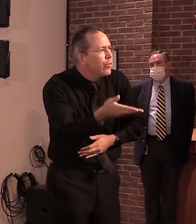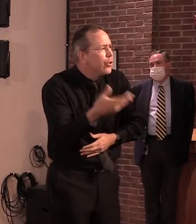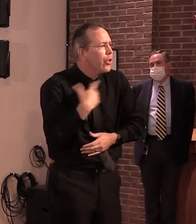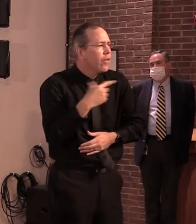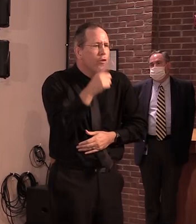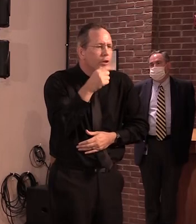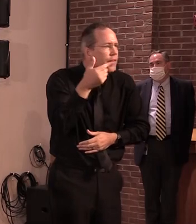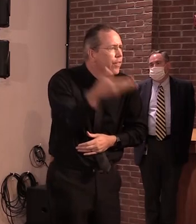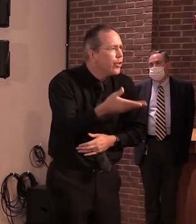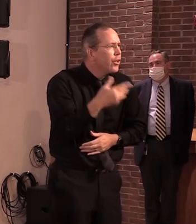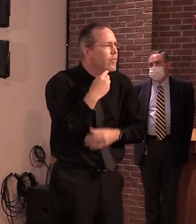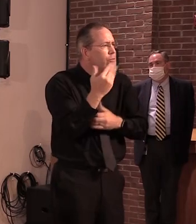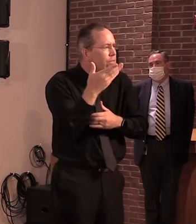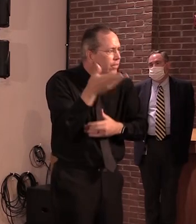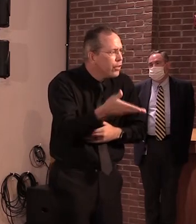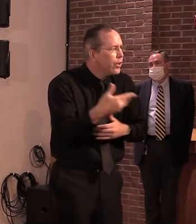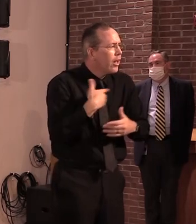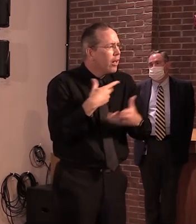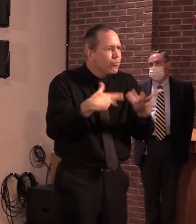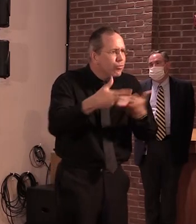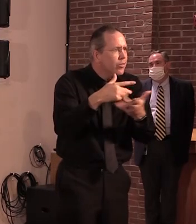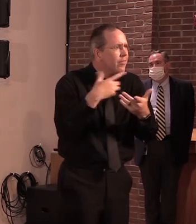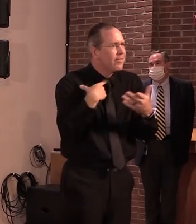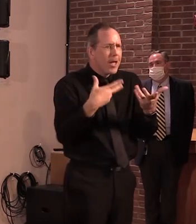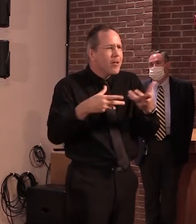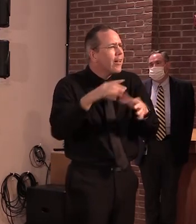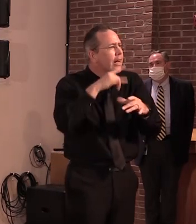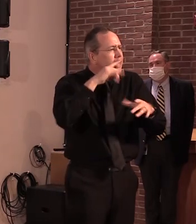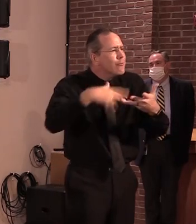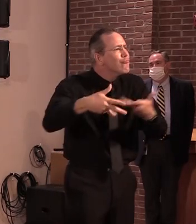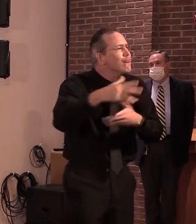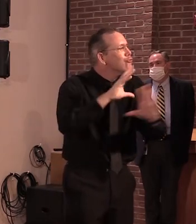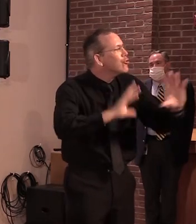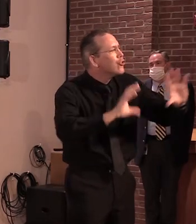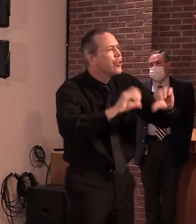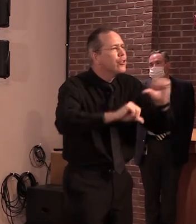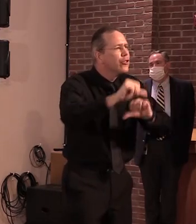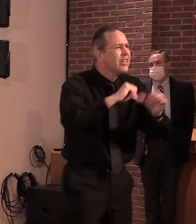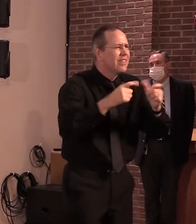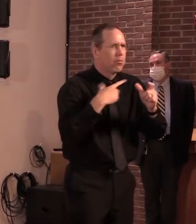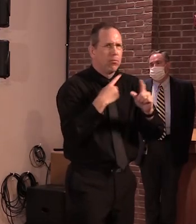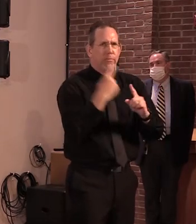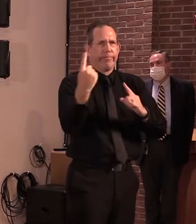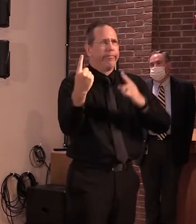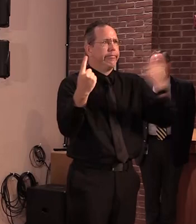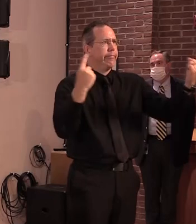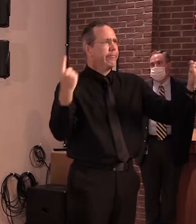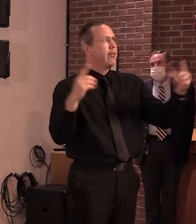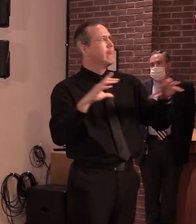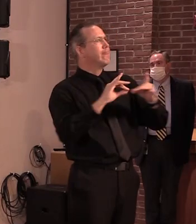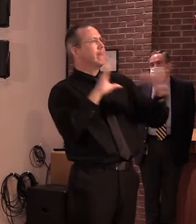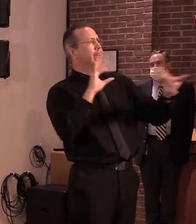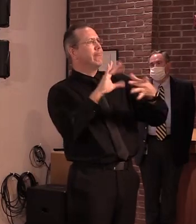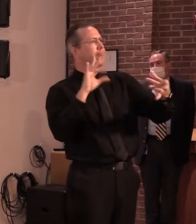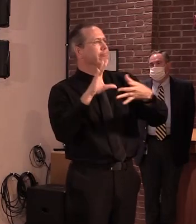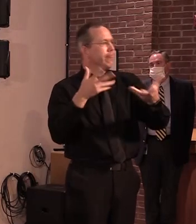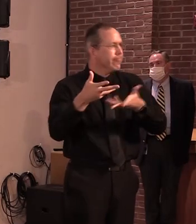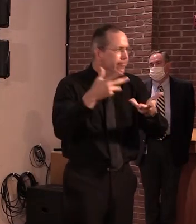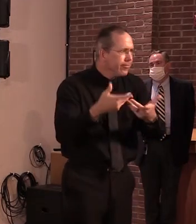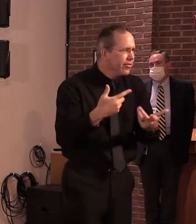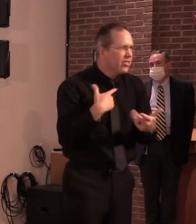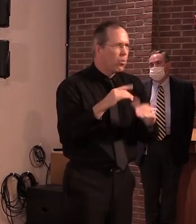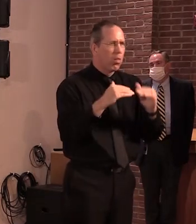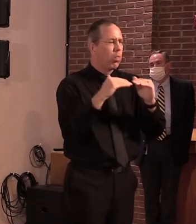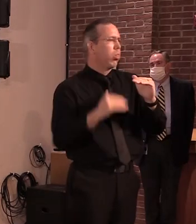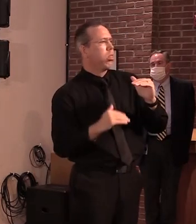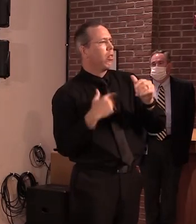without those things. Schools also play a critical role in addressing racial and social inequity. Three, Vermont's